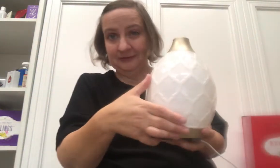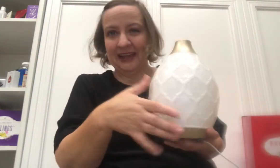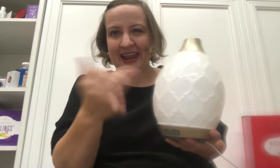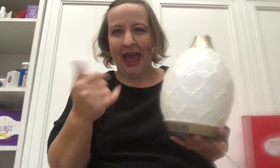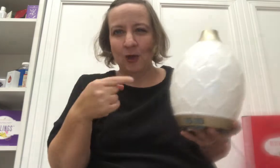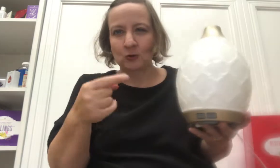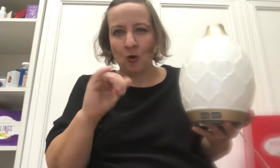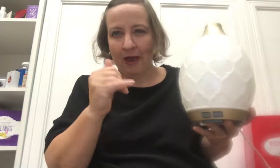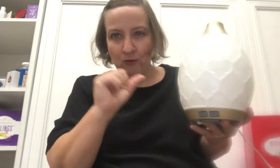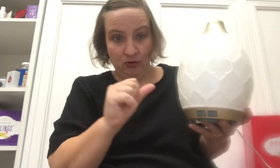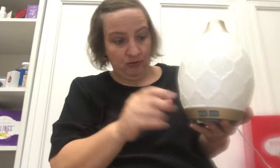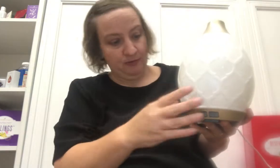like this.